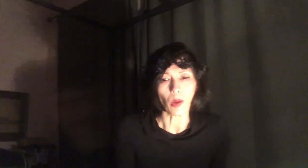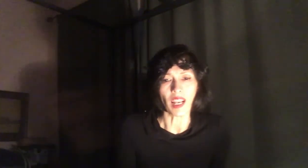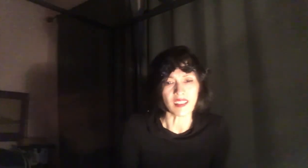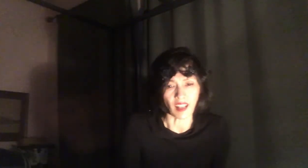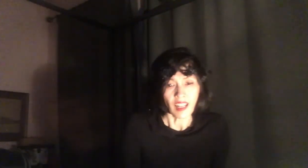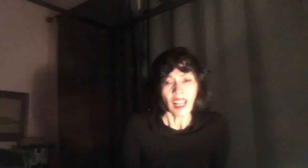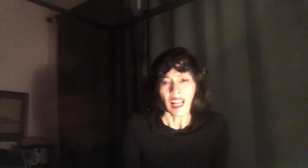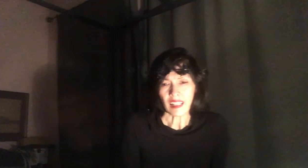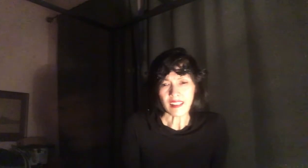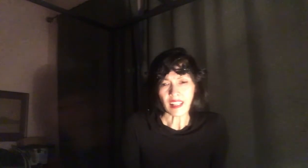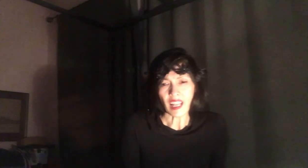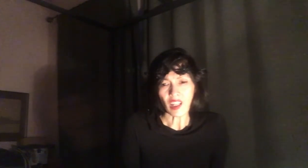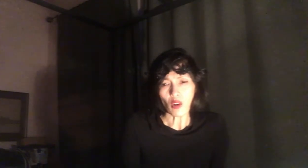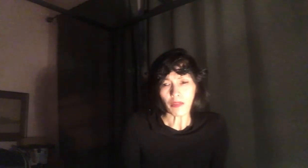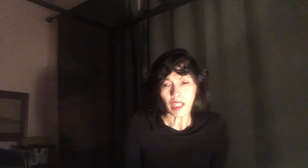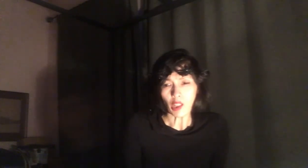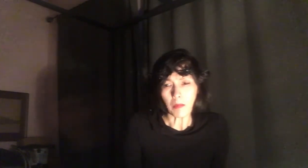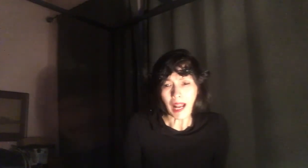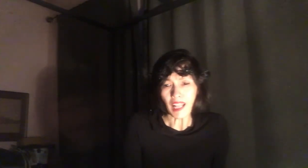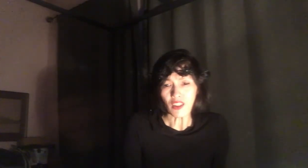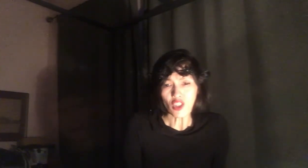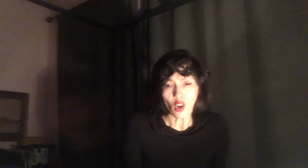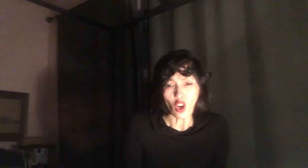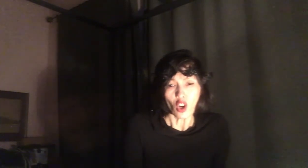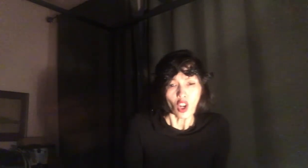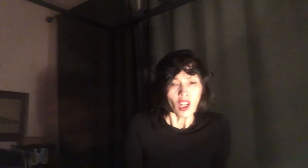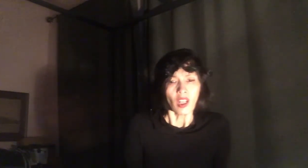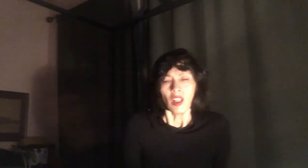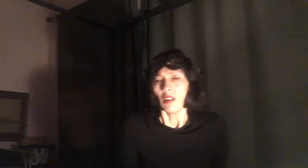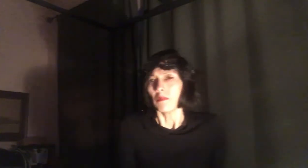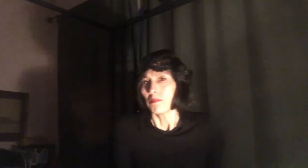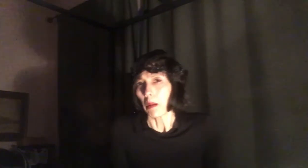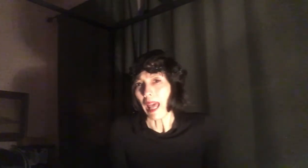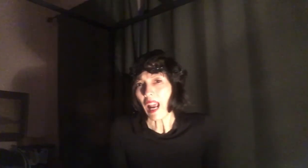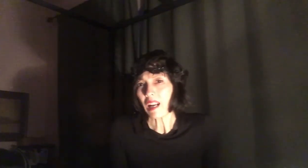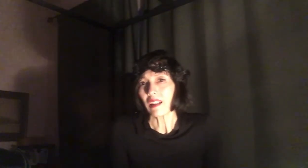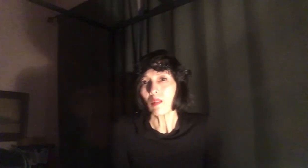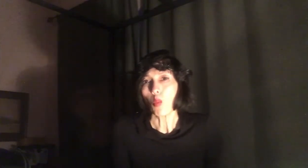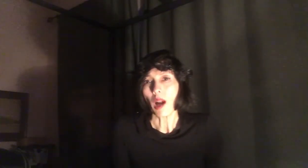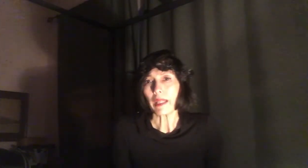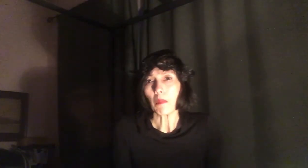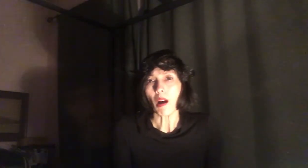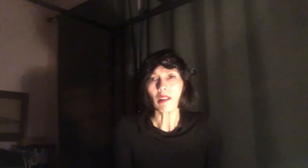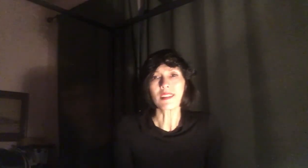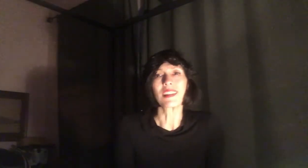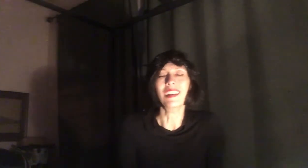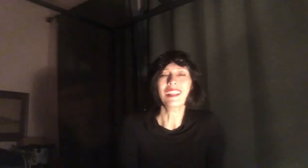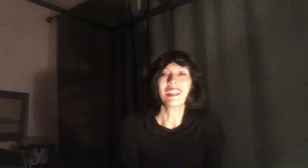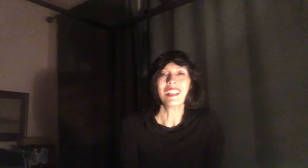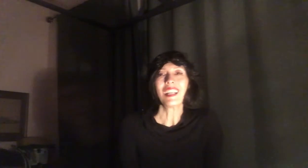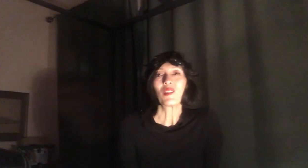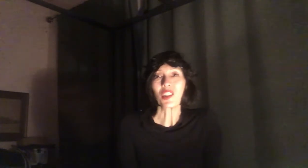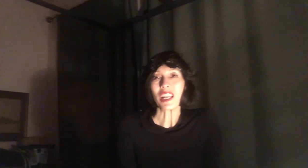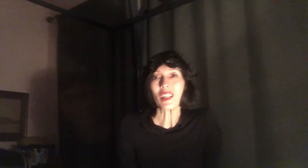as a Castello Vecchio Maggio black wine box, which I use